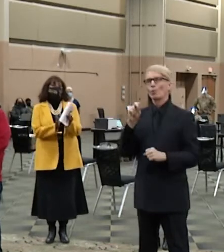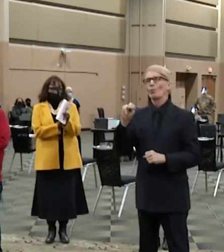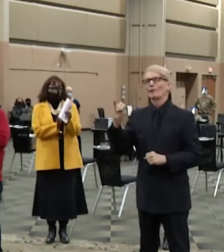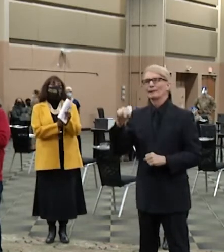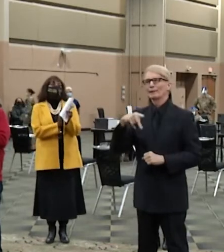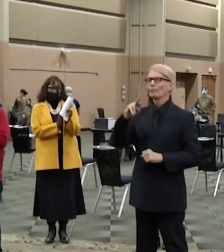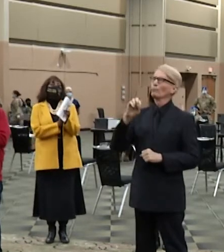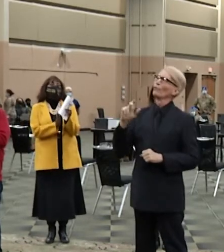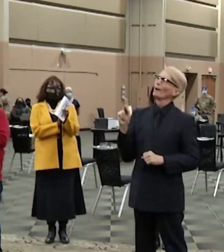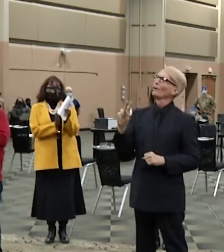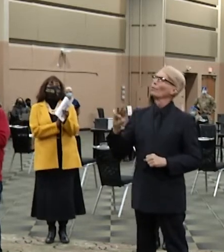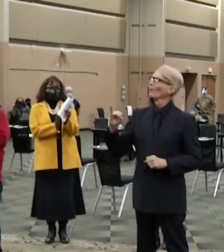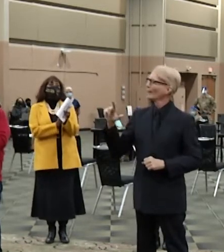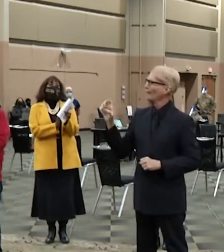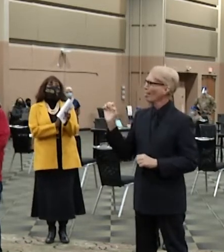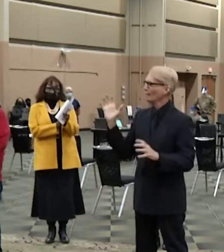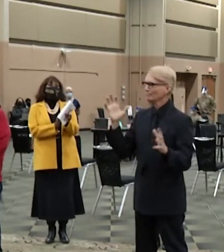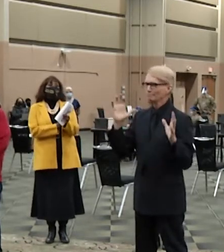Thank you. Thank you.